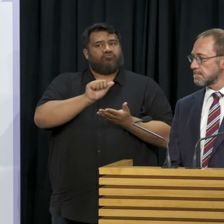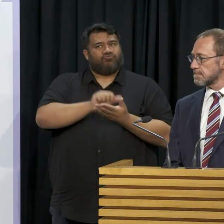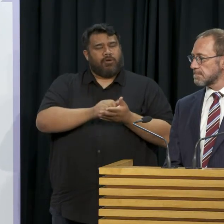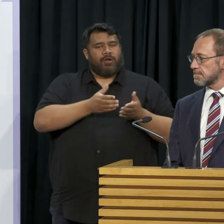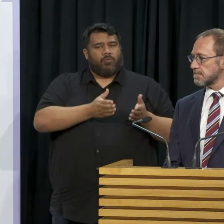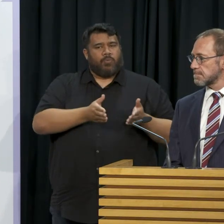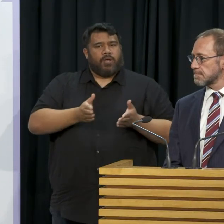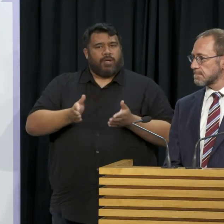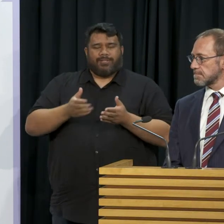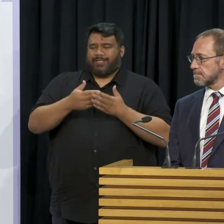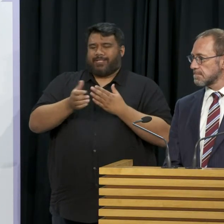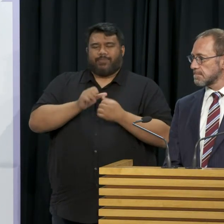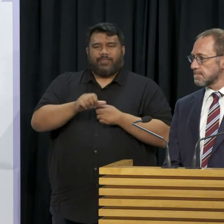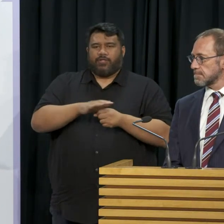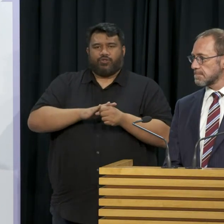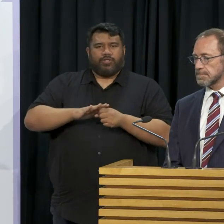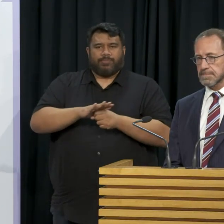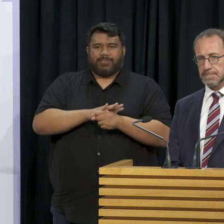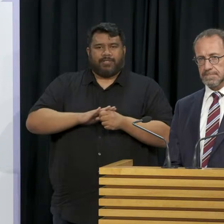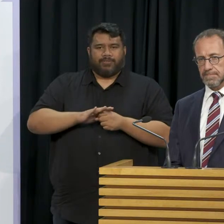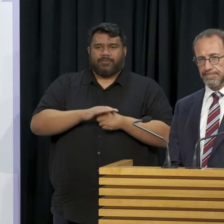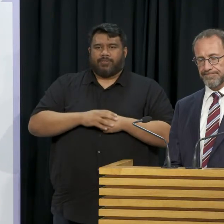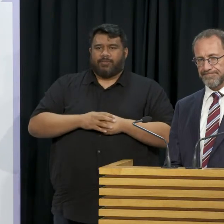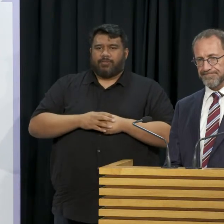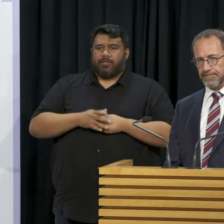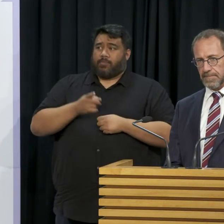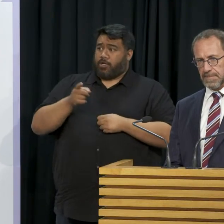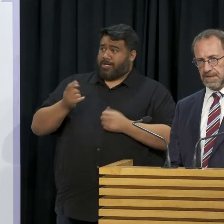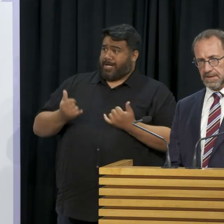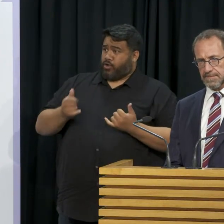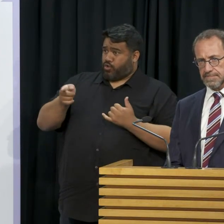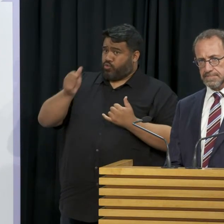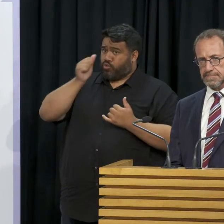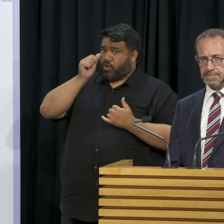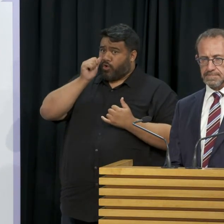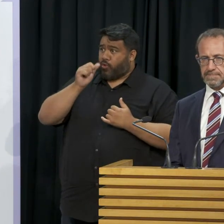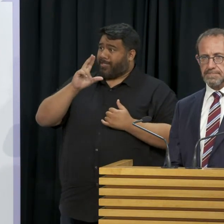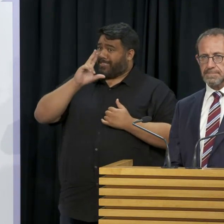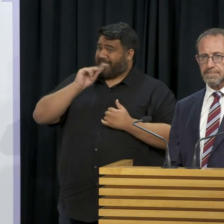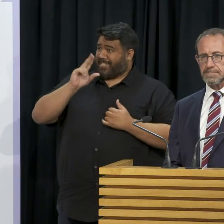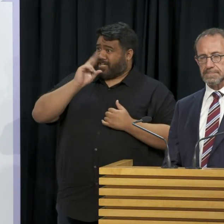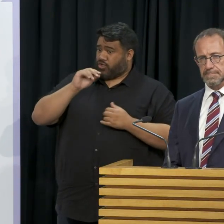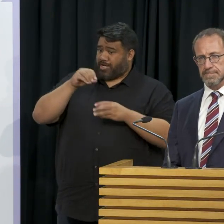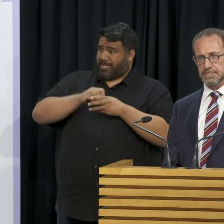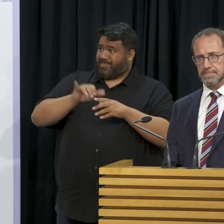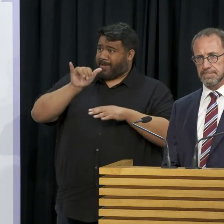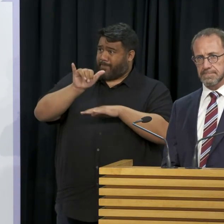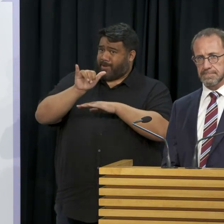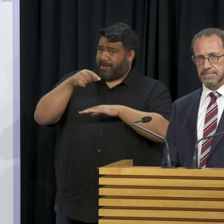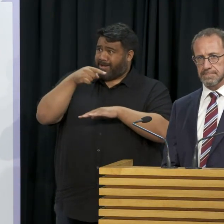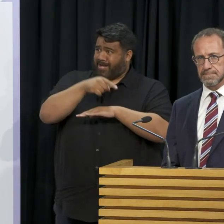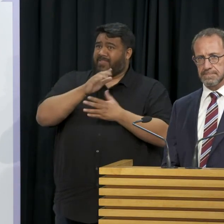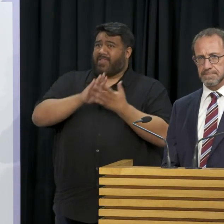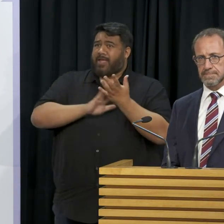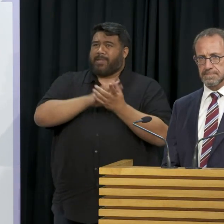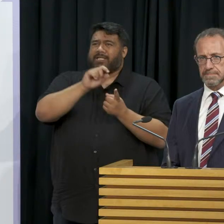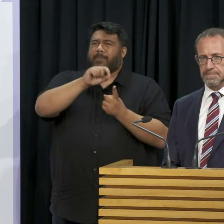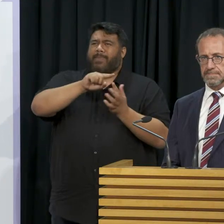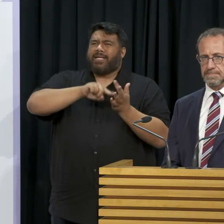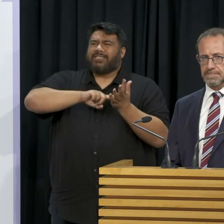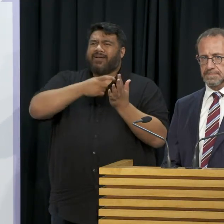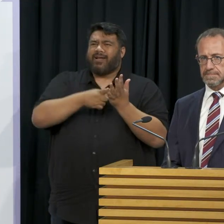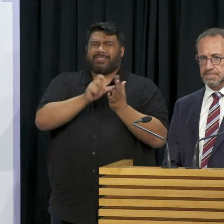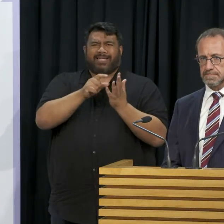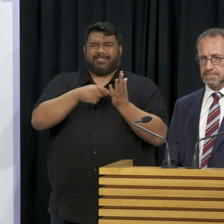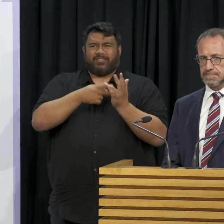regardless of the circumstances of their deportation. We know that there is a teenager who was on that flight. Does that make Peter Dutton's comments even more